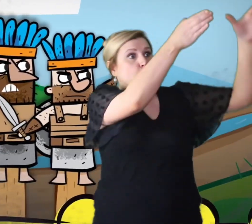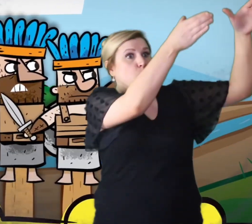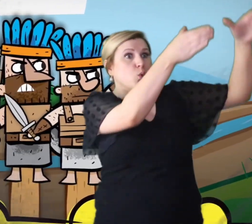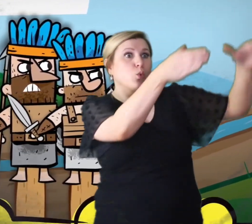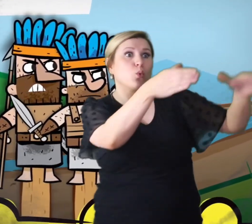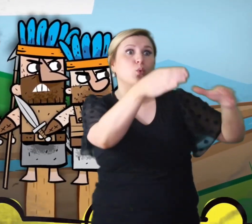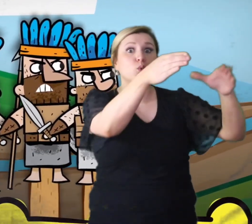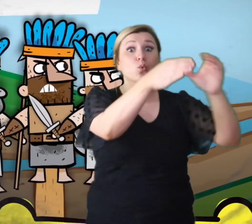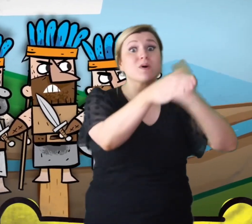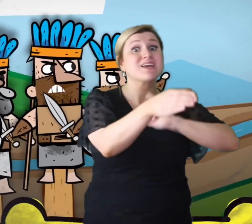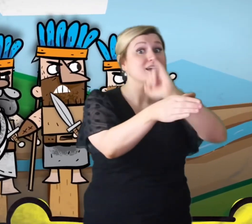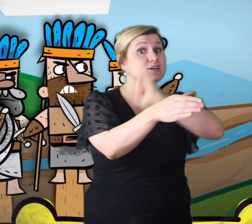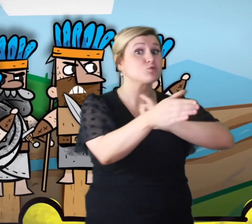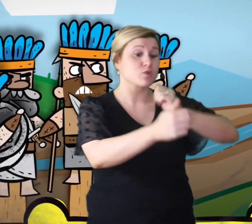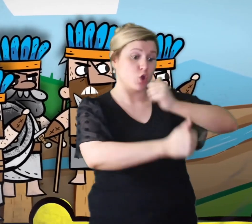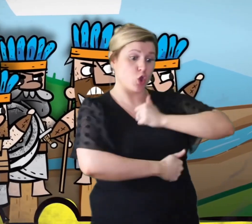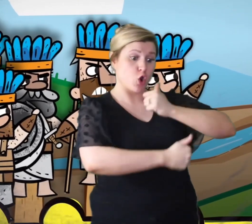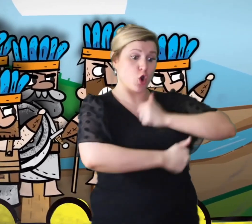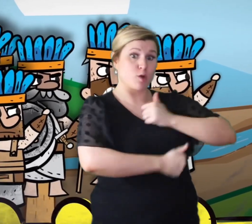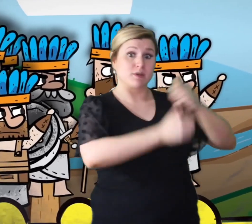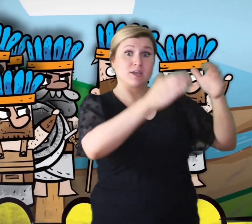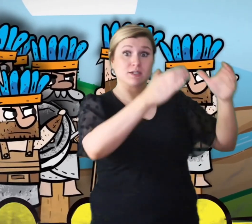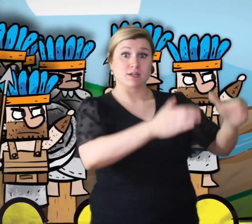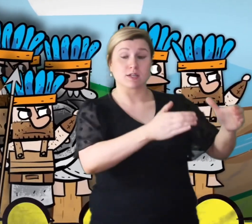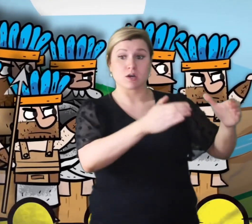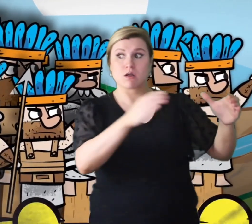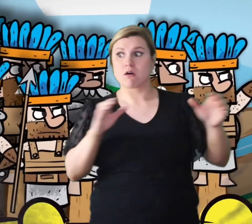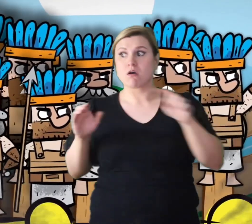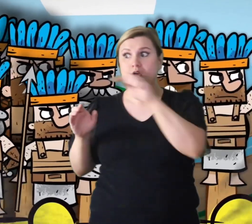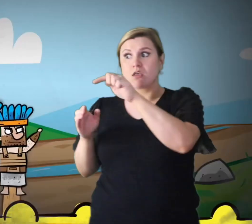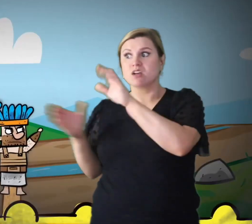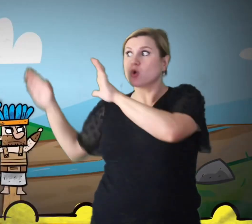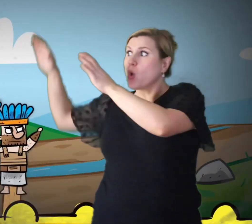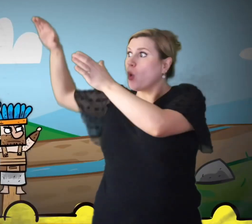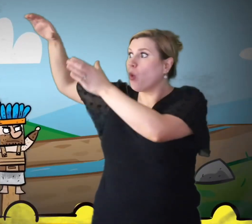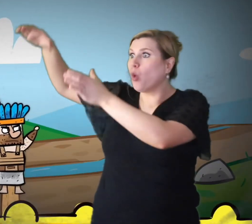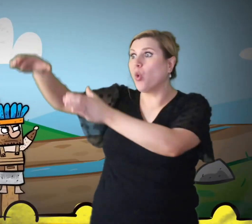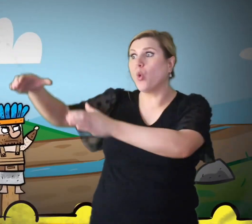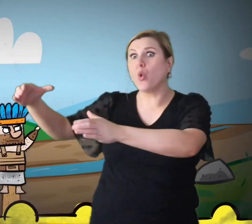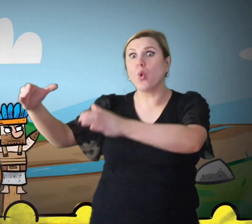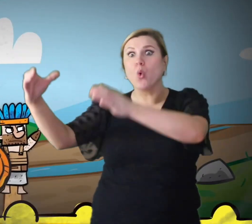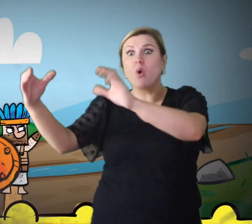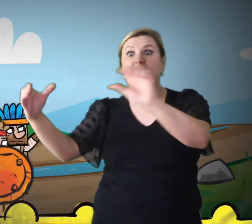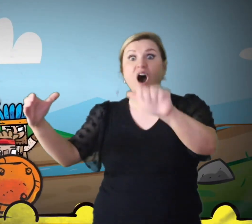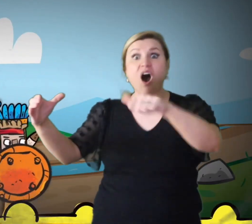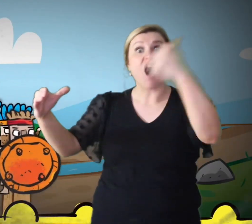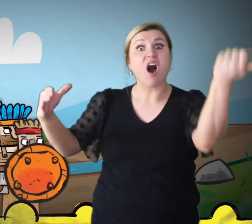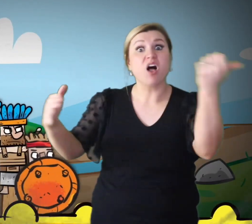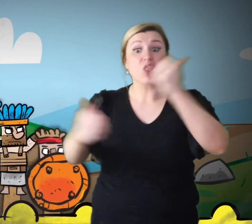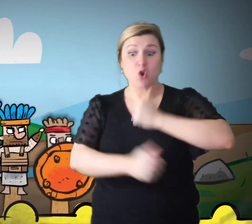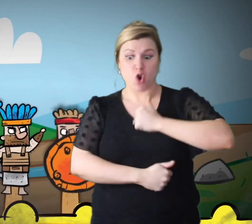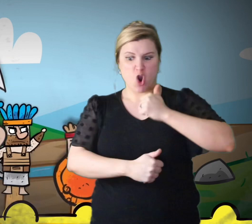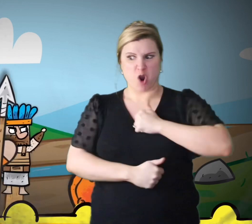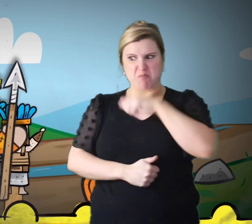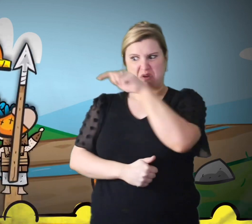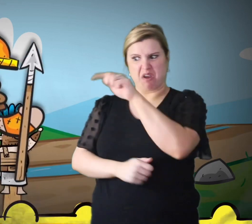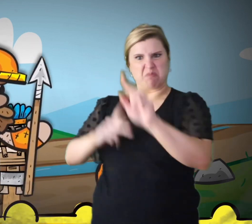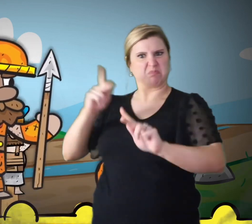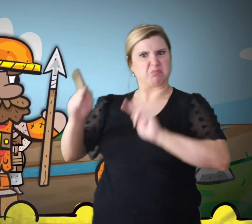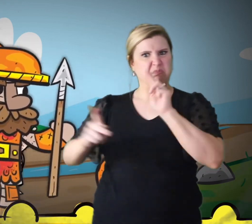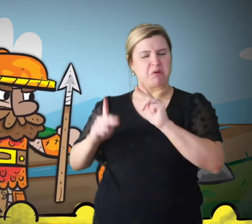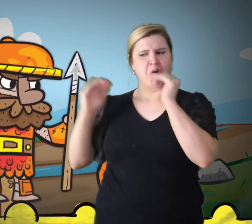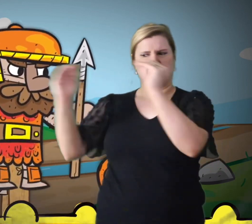the enemies of Israel, gathered their army ready to fight. The Philistines had a giant warrior